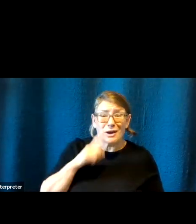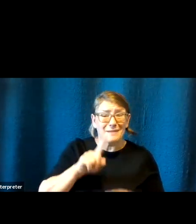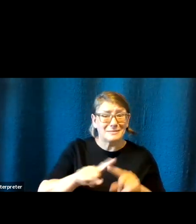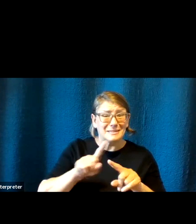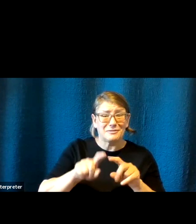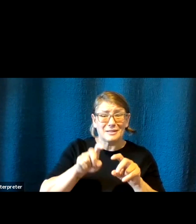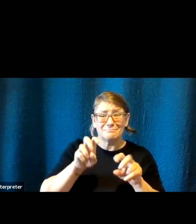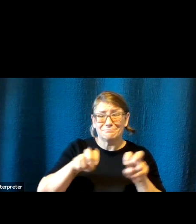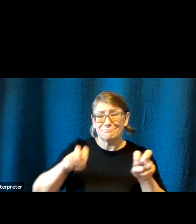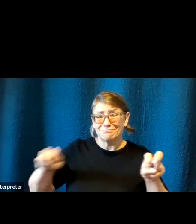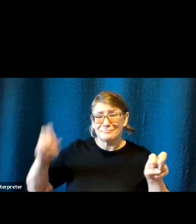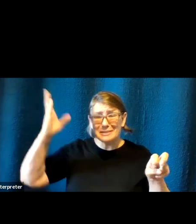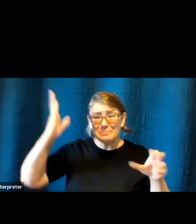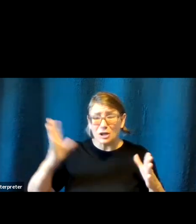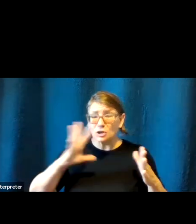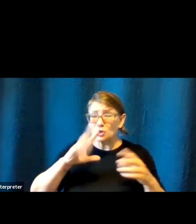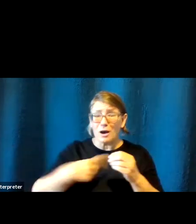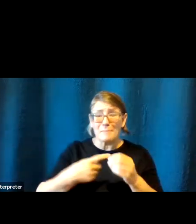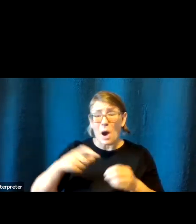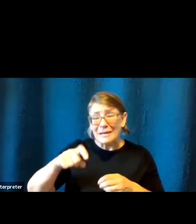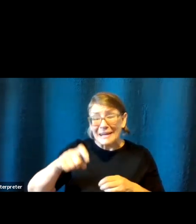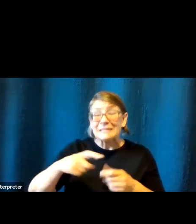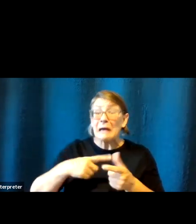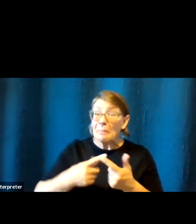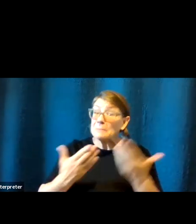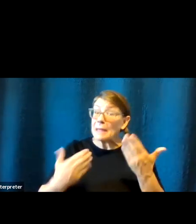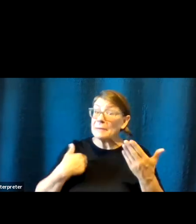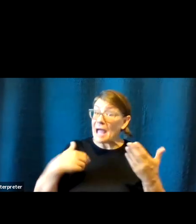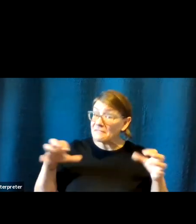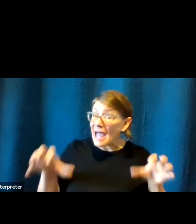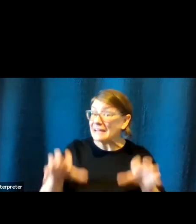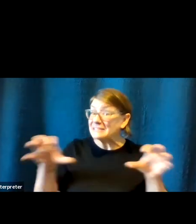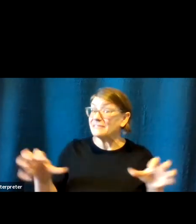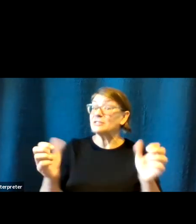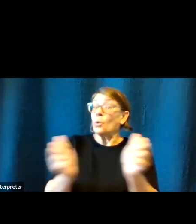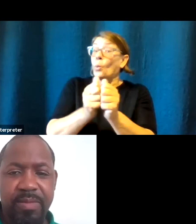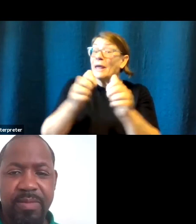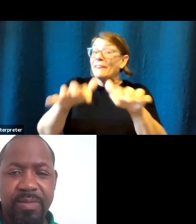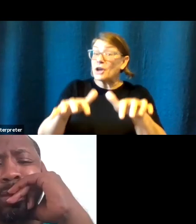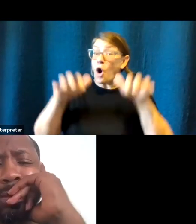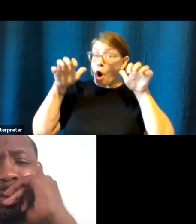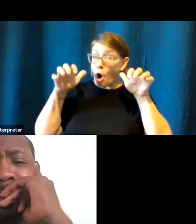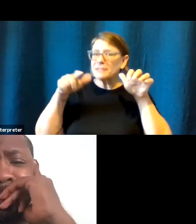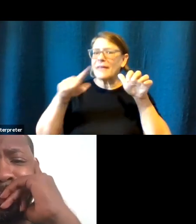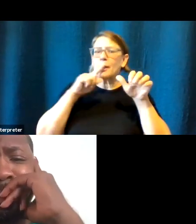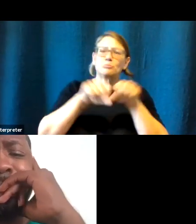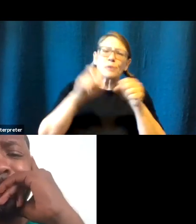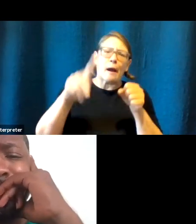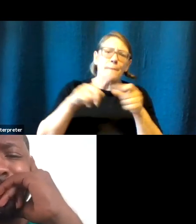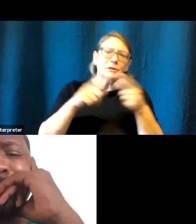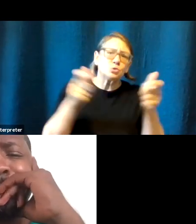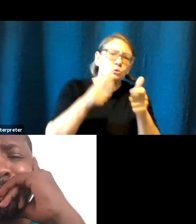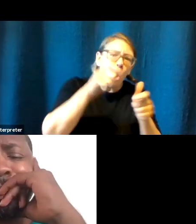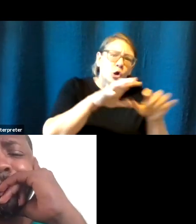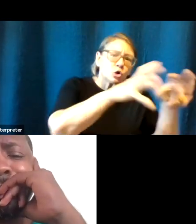about needs and then open it up and do some activities with the audience that would have them break into small groups and talk